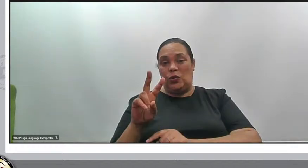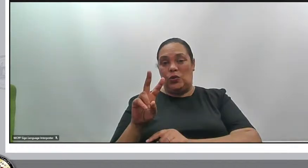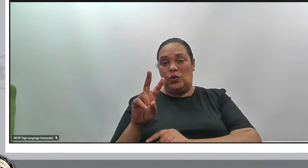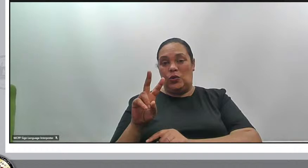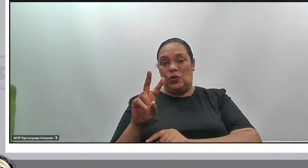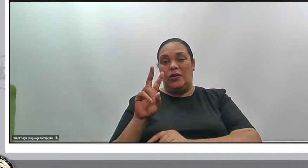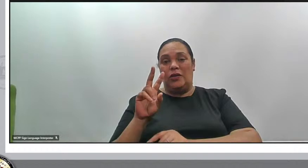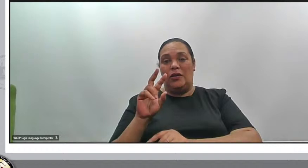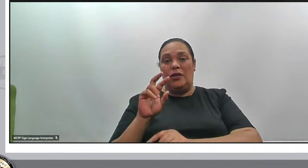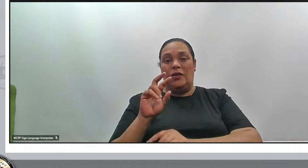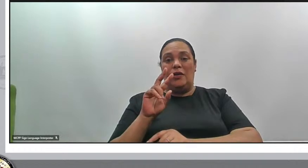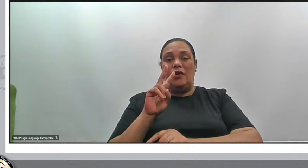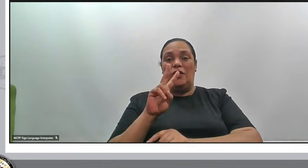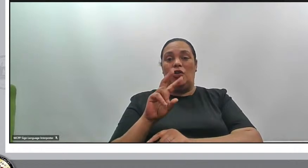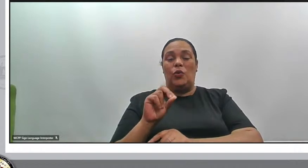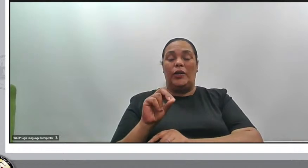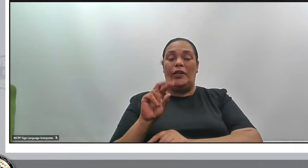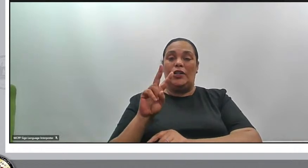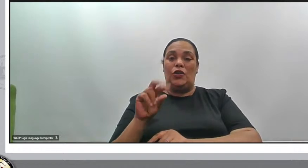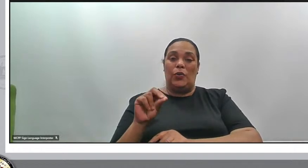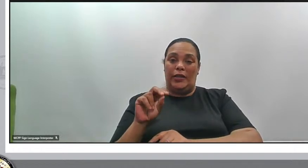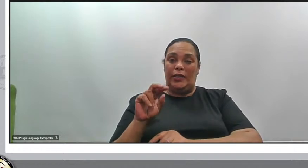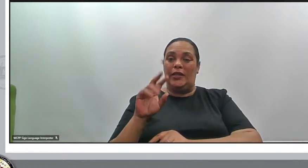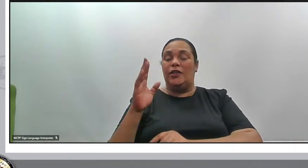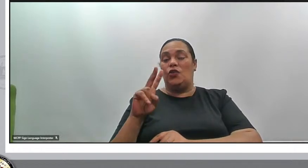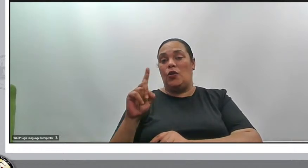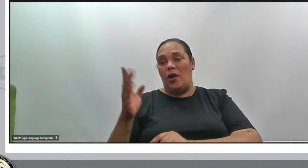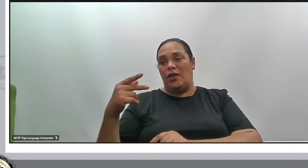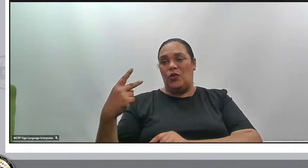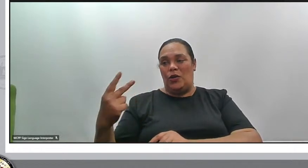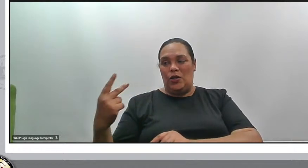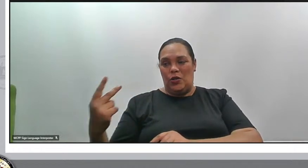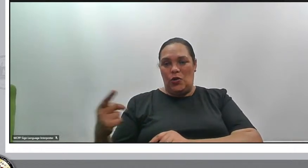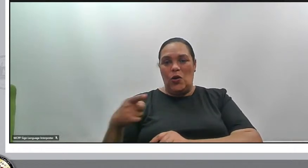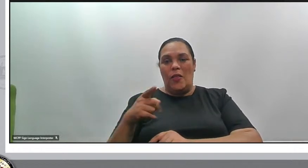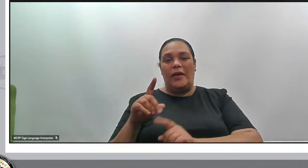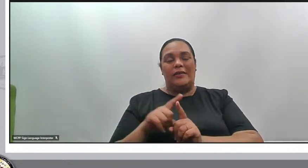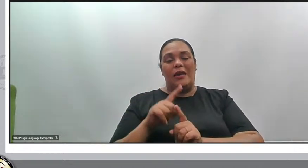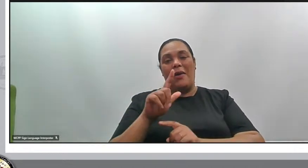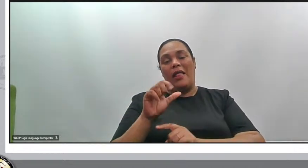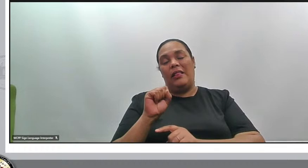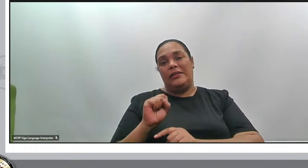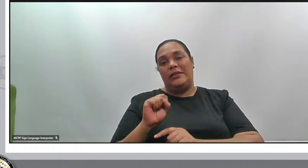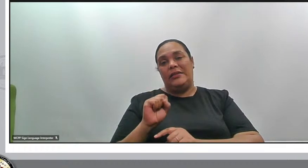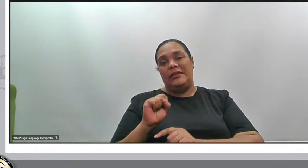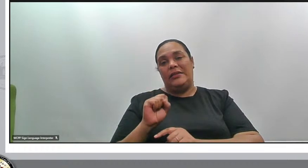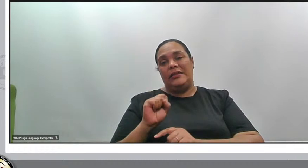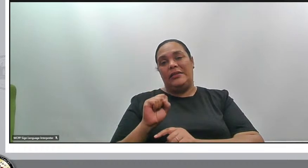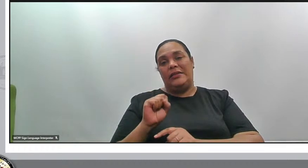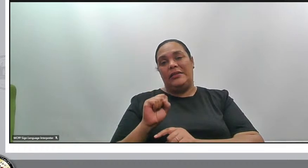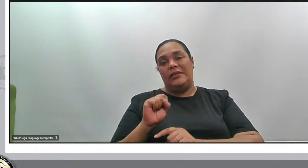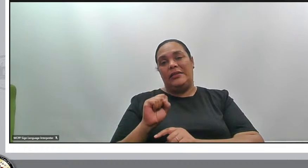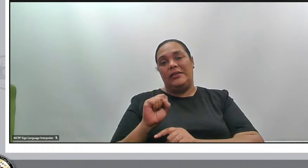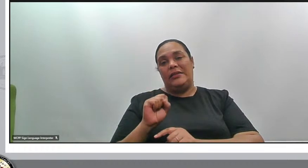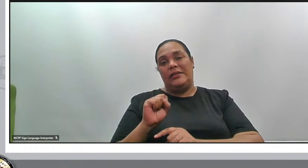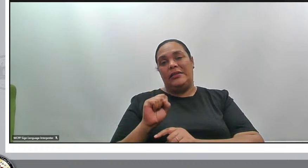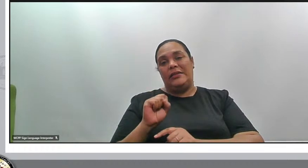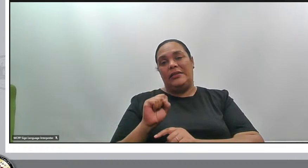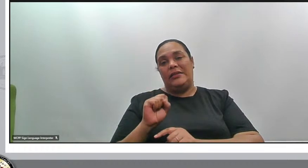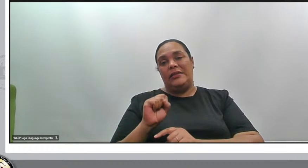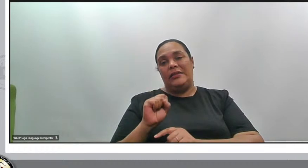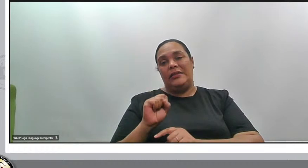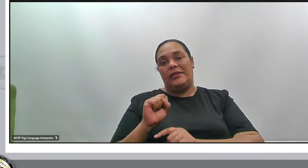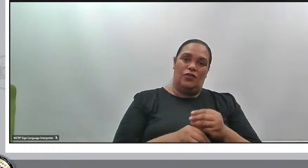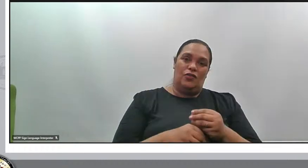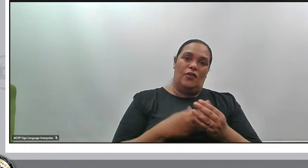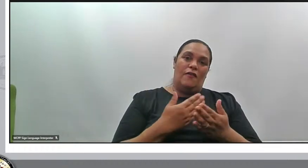2020-21 to 2021-22. And that is also because of LSS projects and quite a few additional